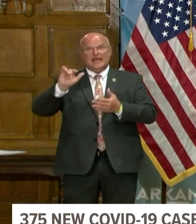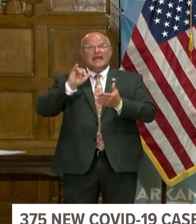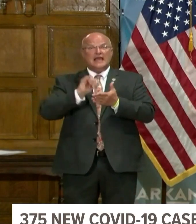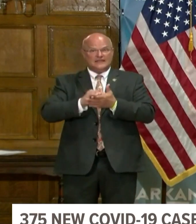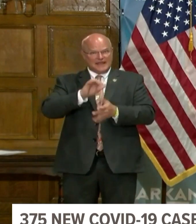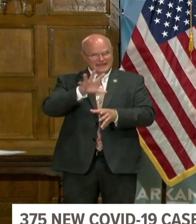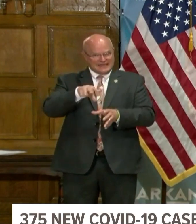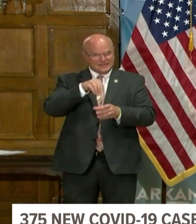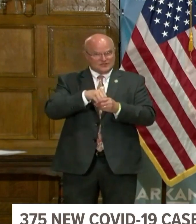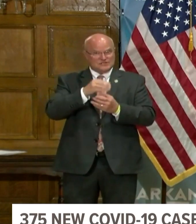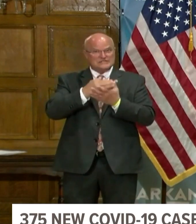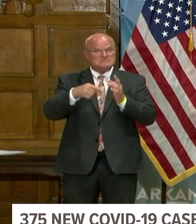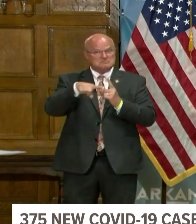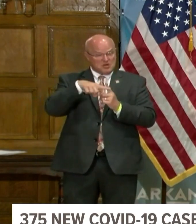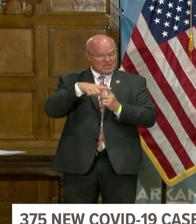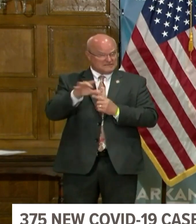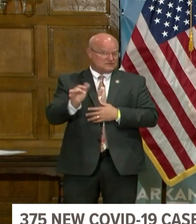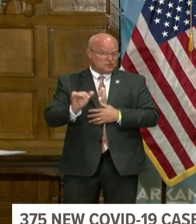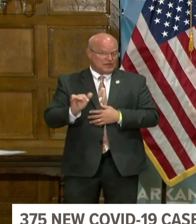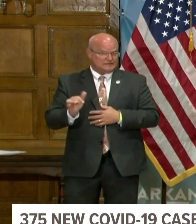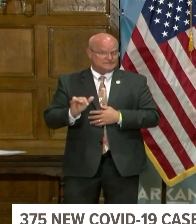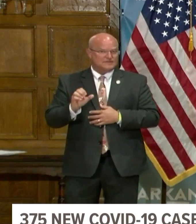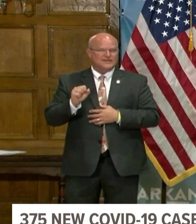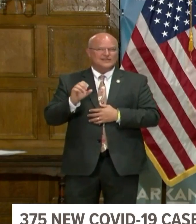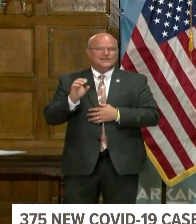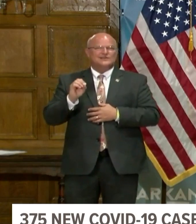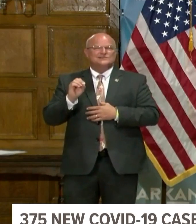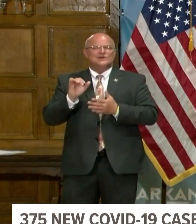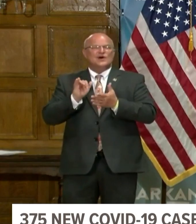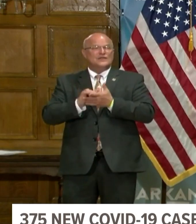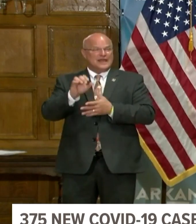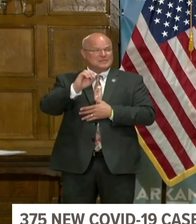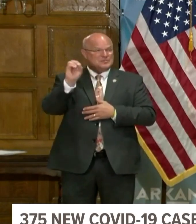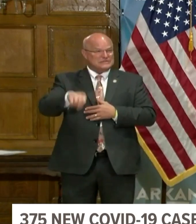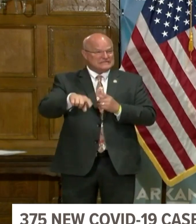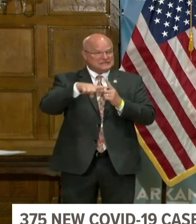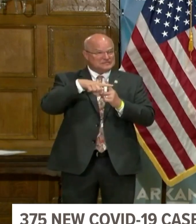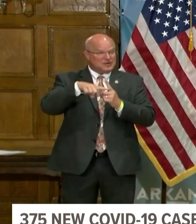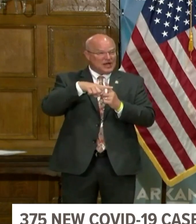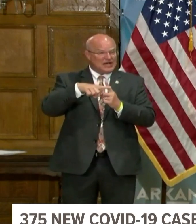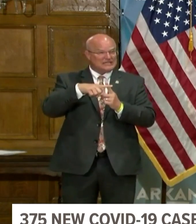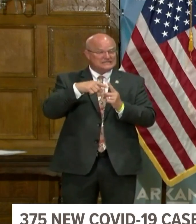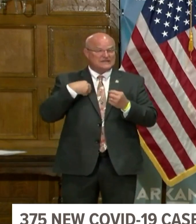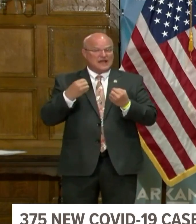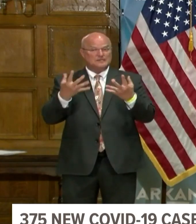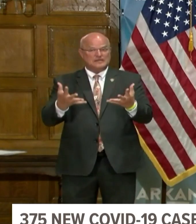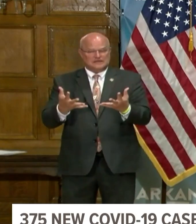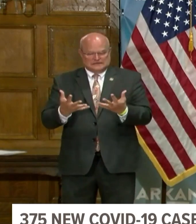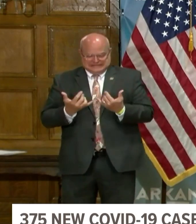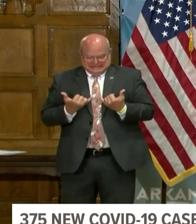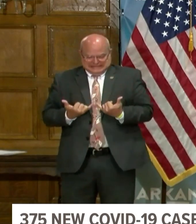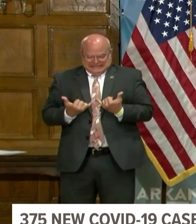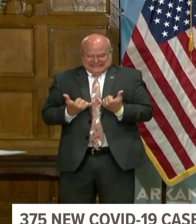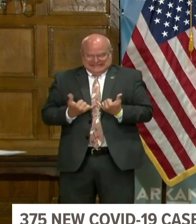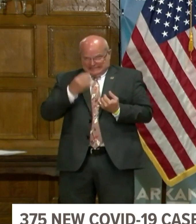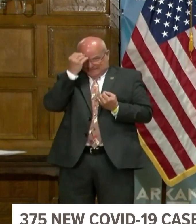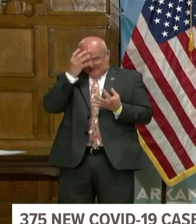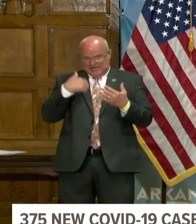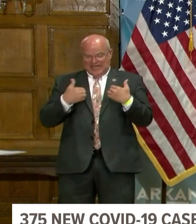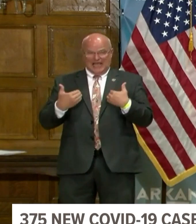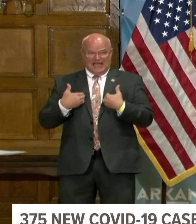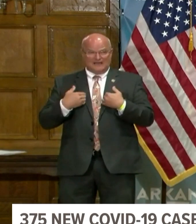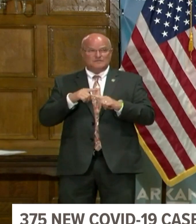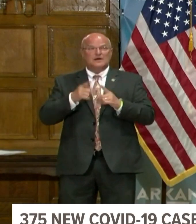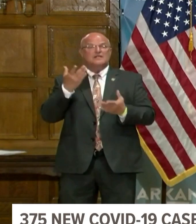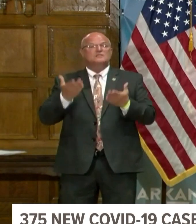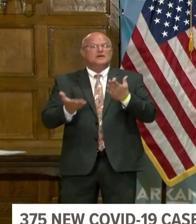did include some positives as well. So that percent positive I'm giving you is the most current information I have,